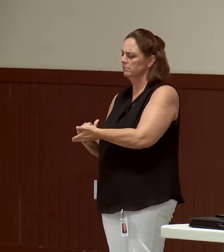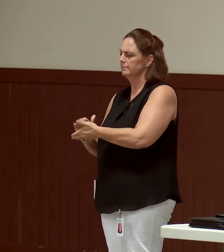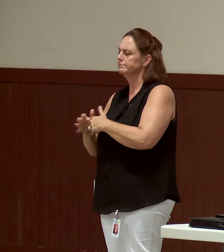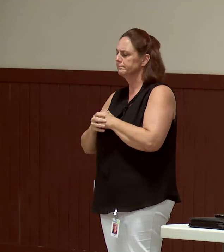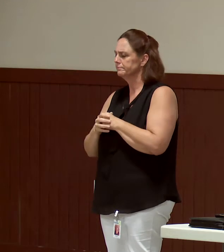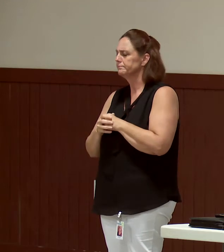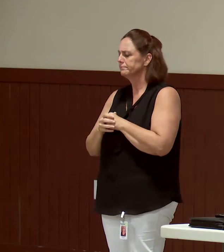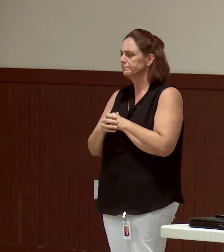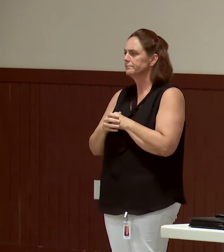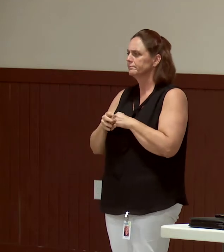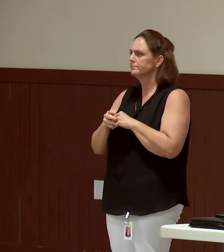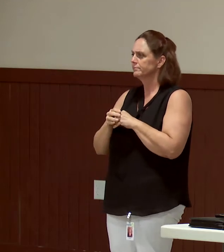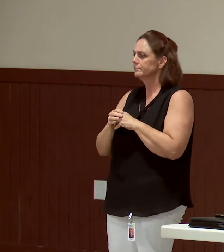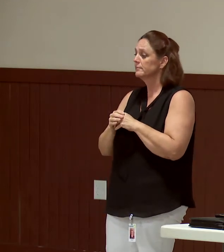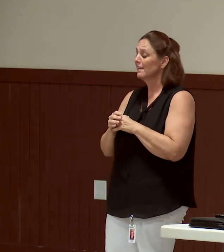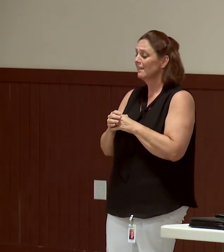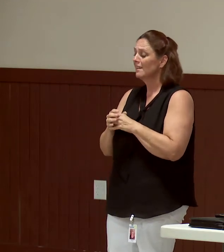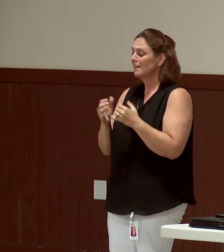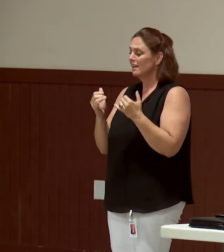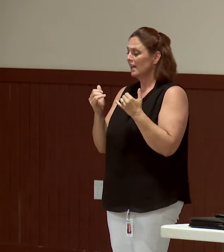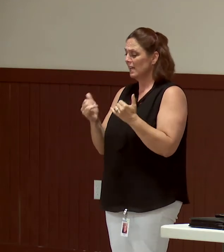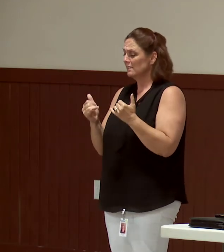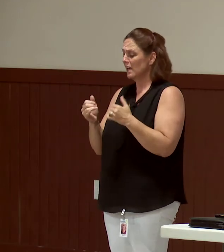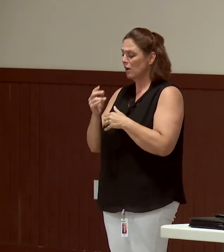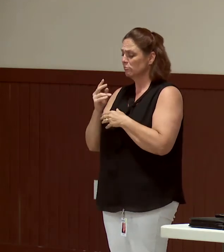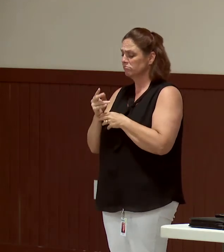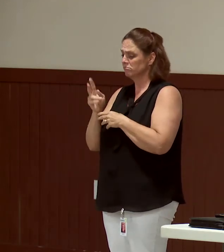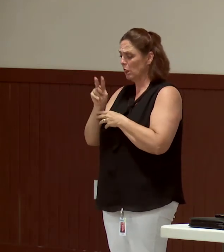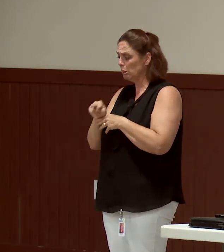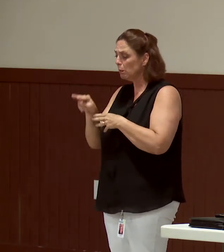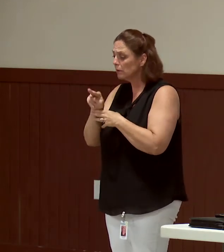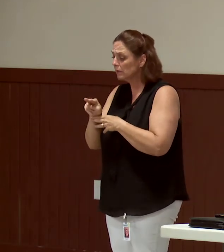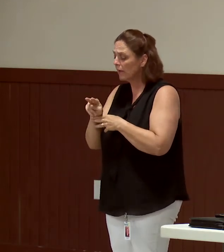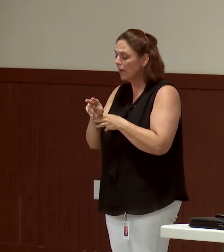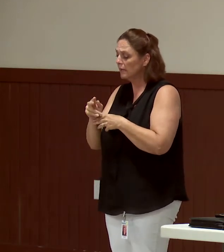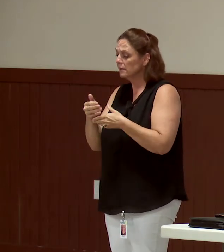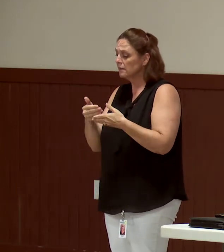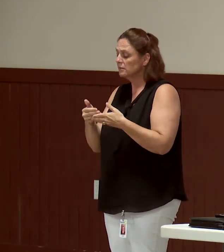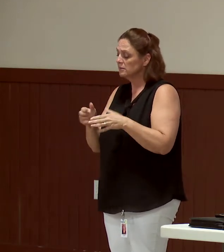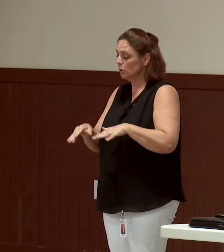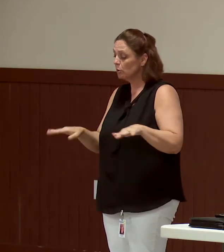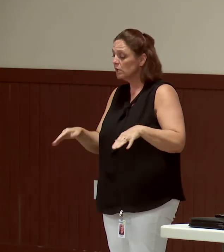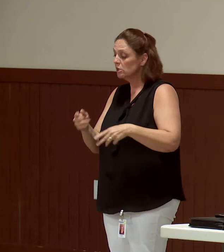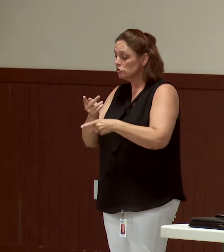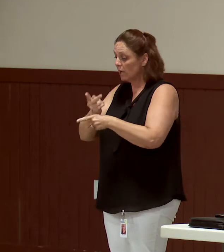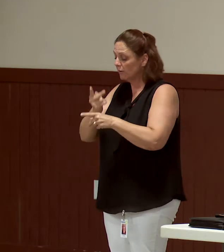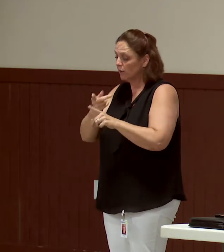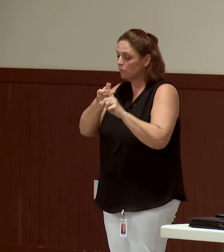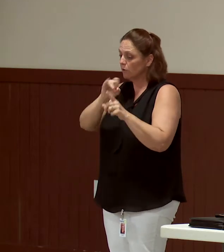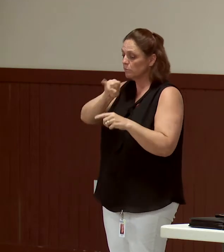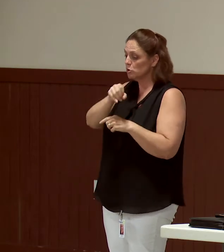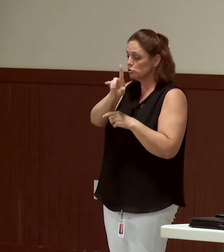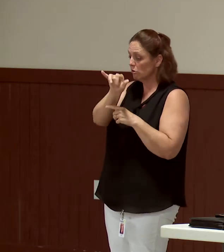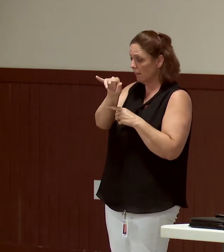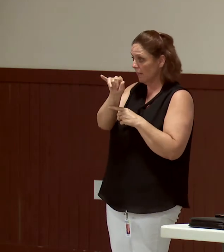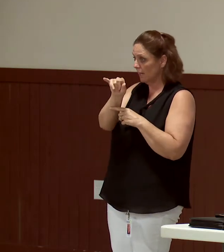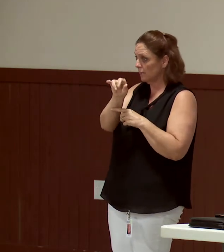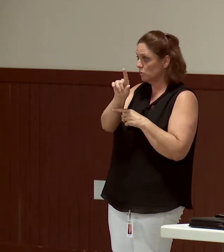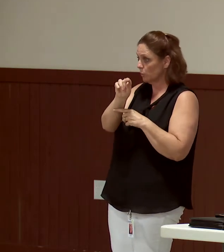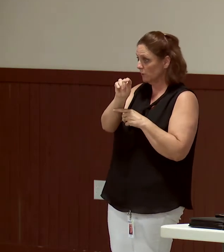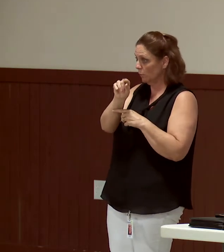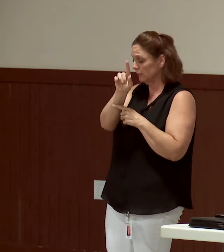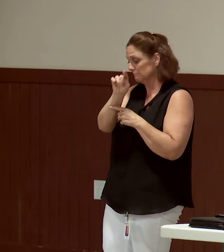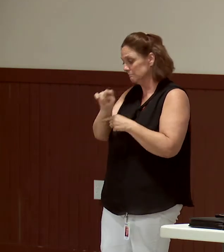And looking ahead at the current state of childcare from July of 2020 to July of